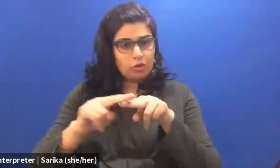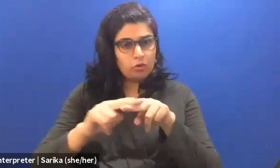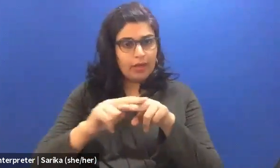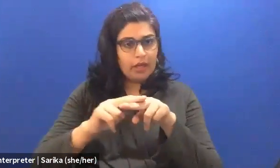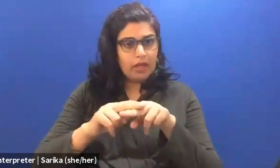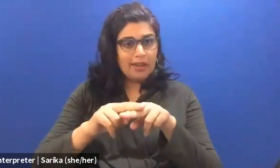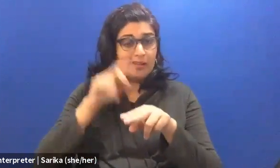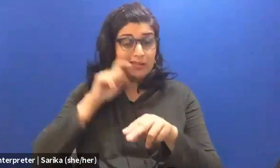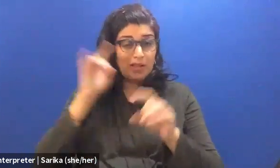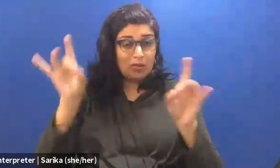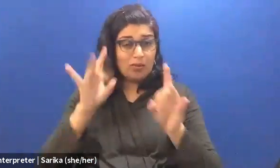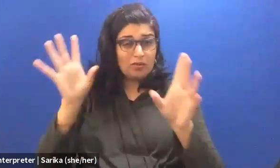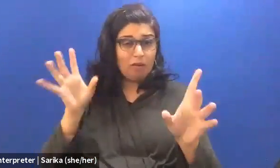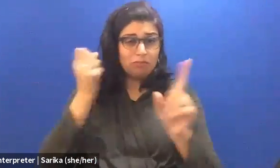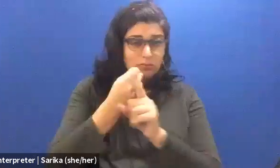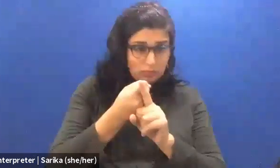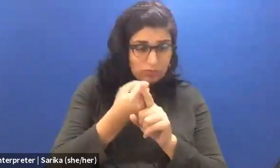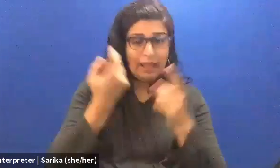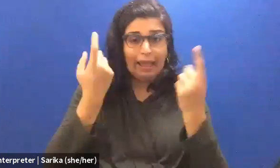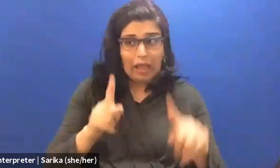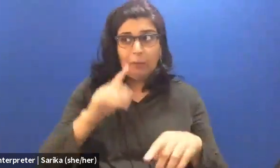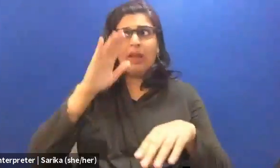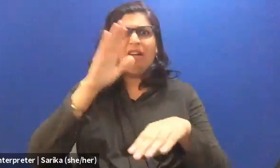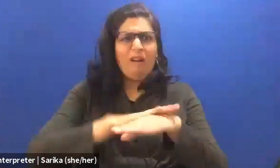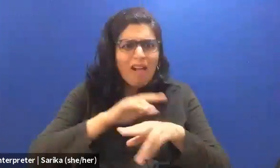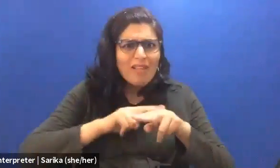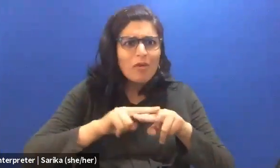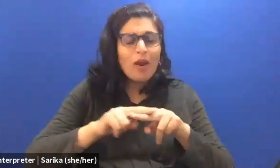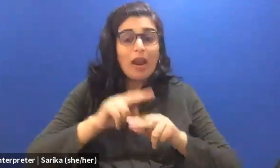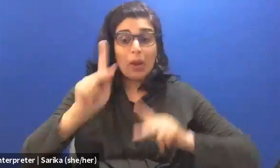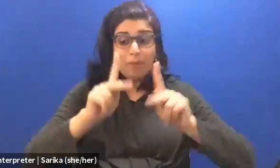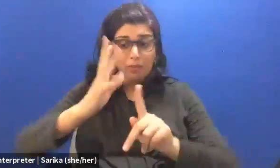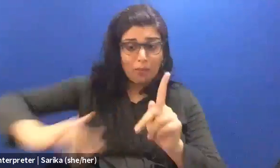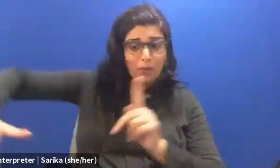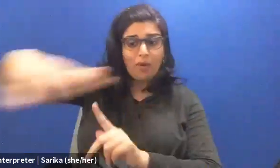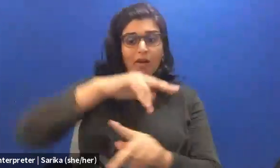sexual assault that happened on the train when people were around,